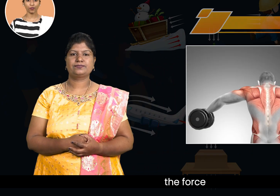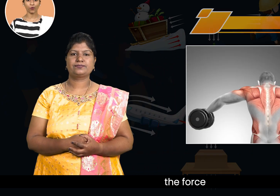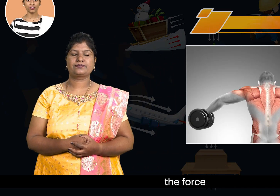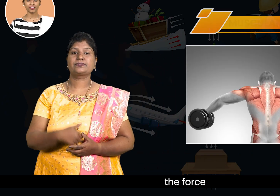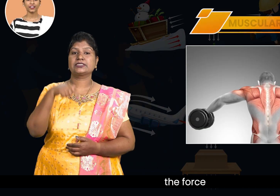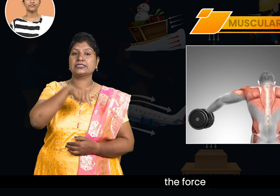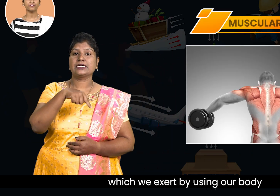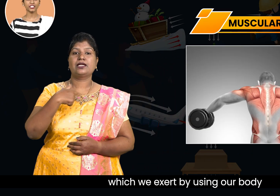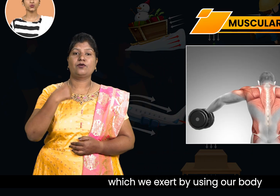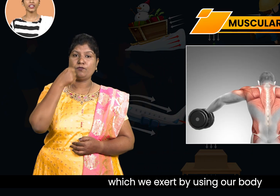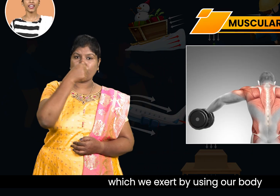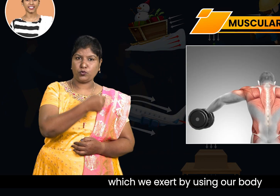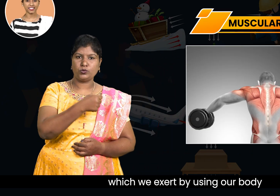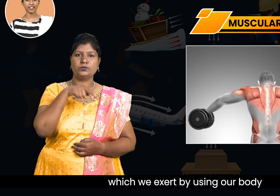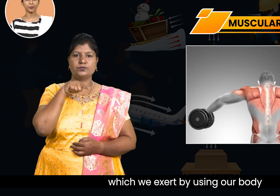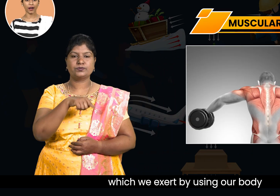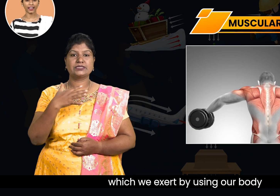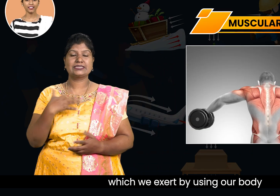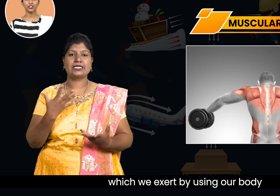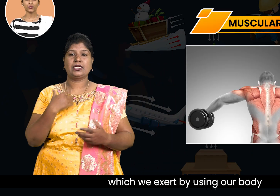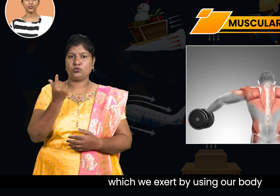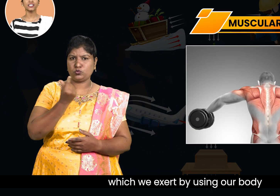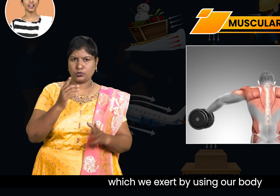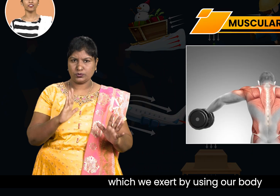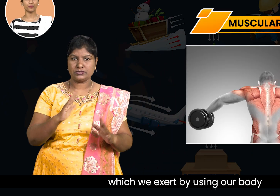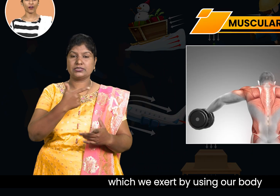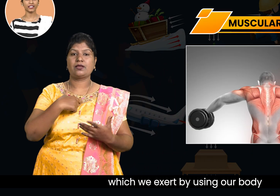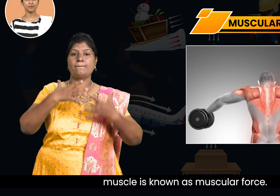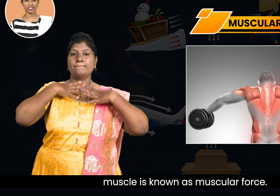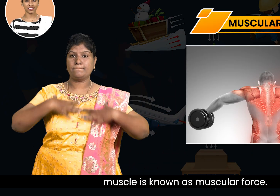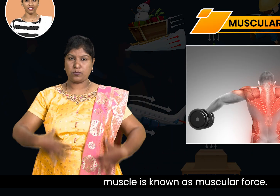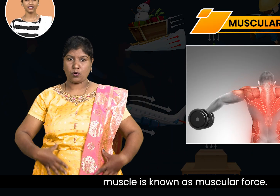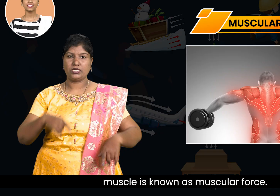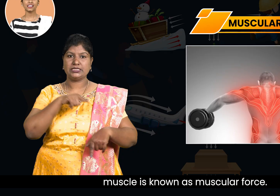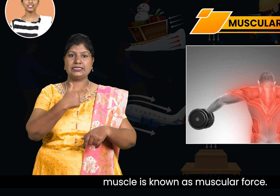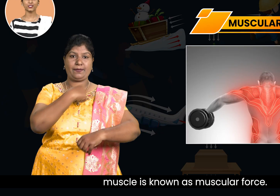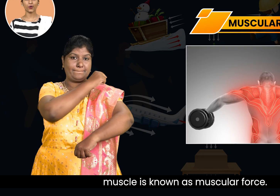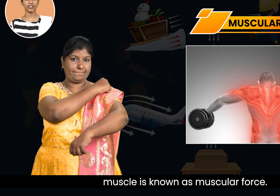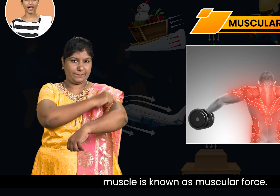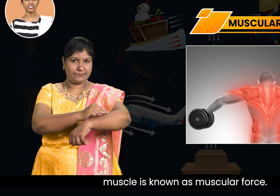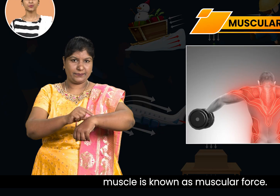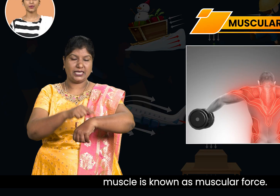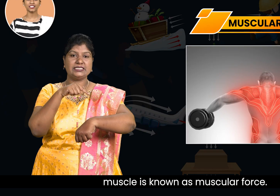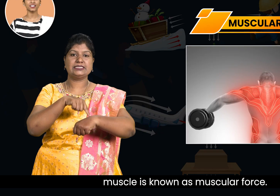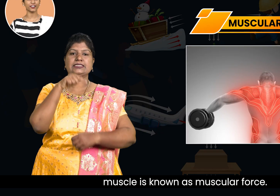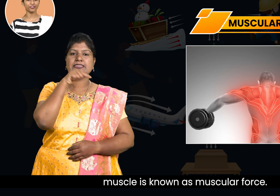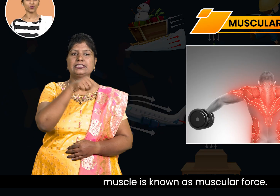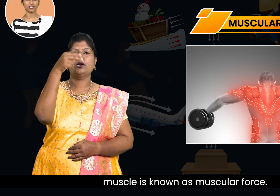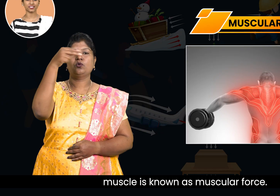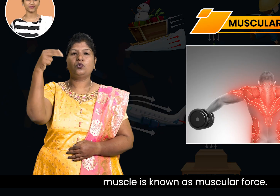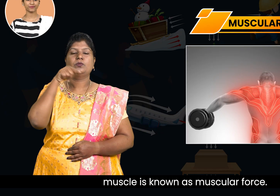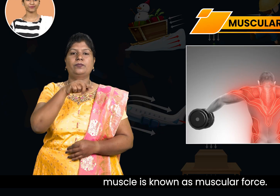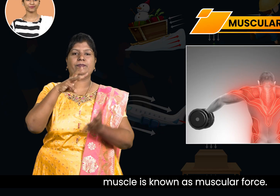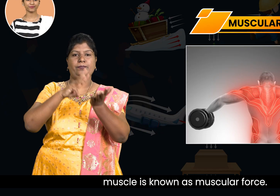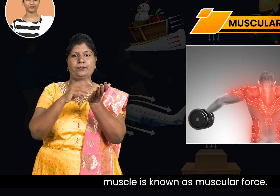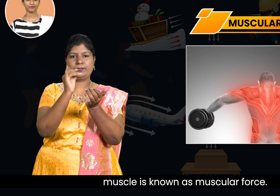the force which we exert by using our body muscle is known as muscular